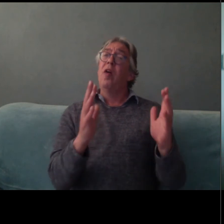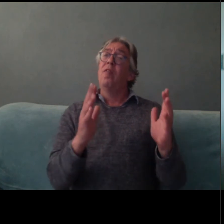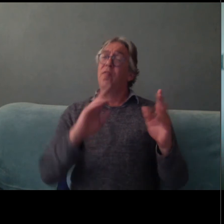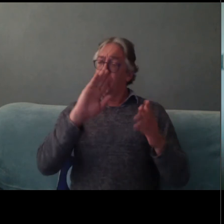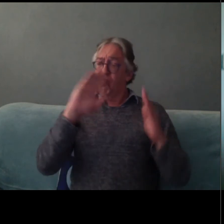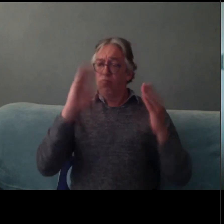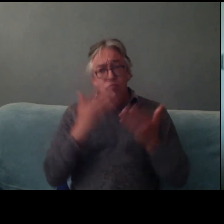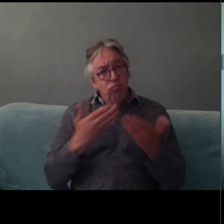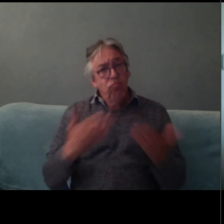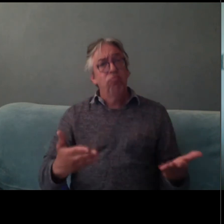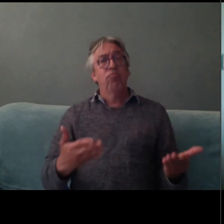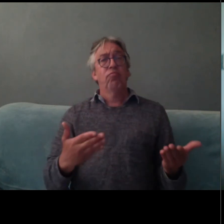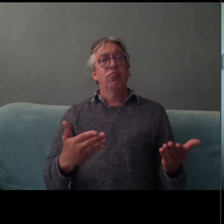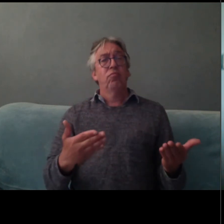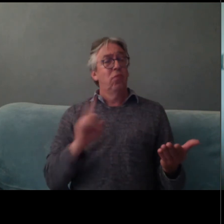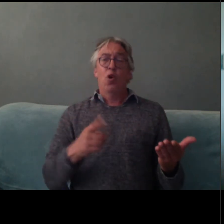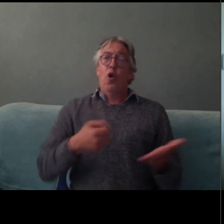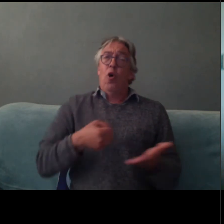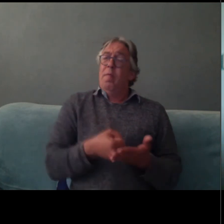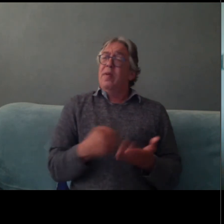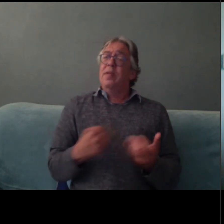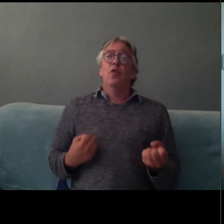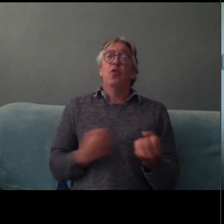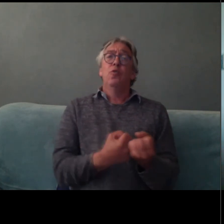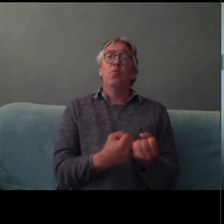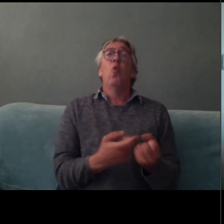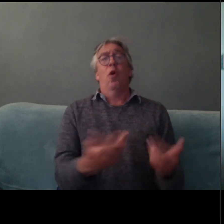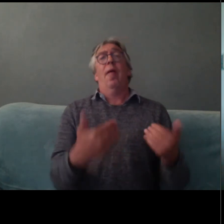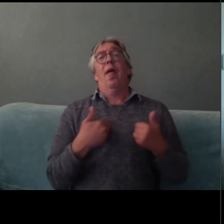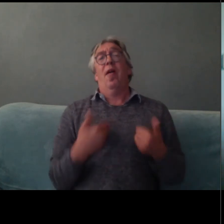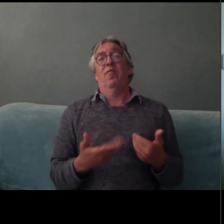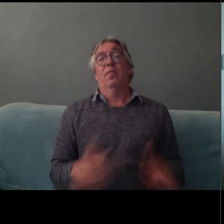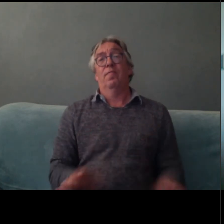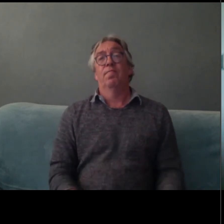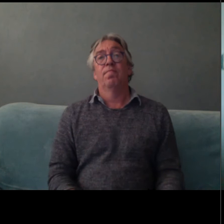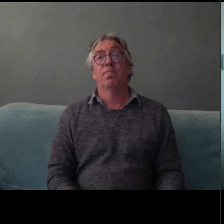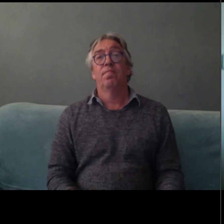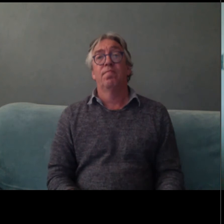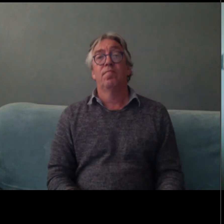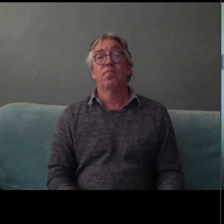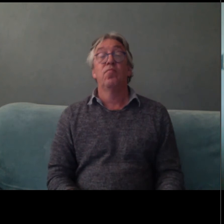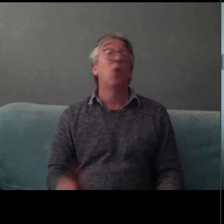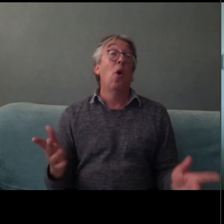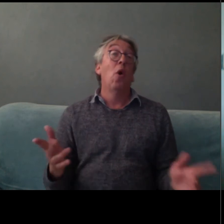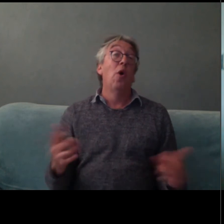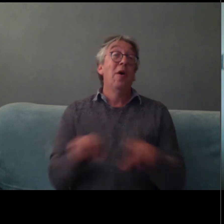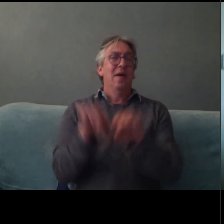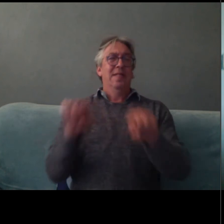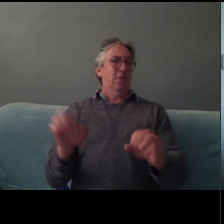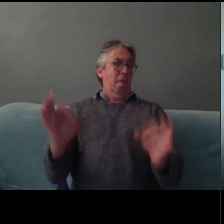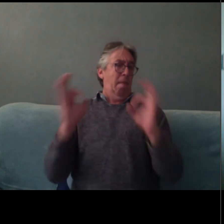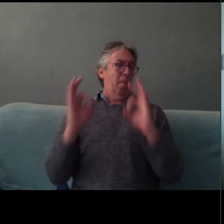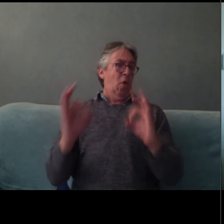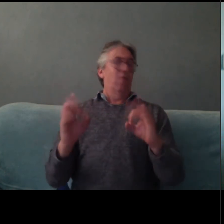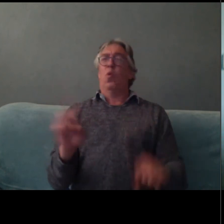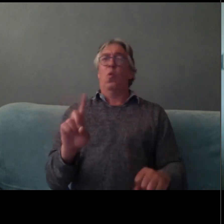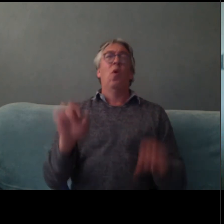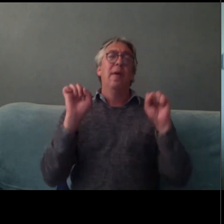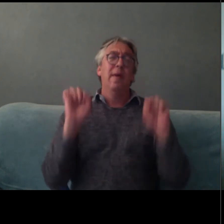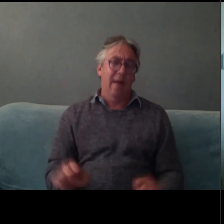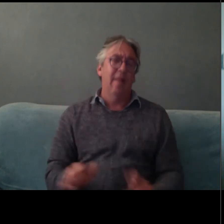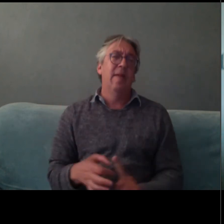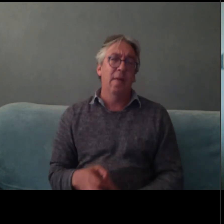basic support services. This is not to say that there is no room for improvement, far from it. Consultations